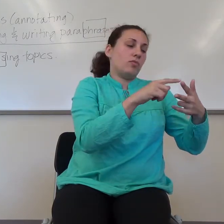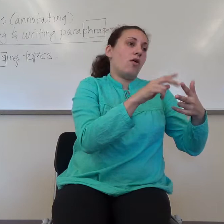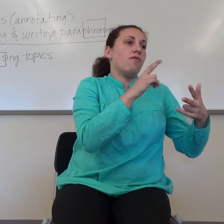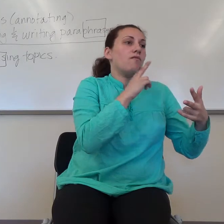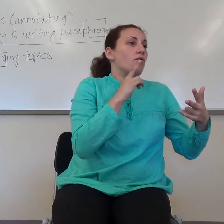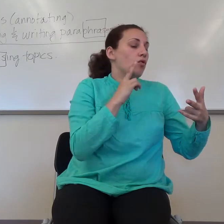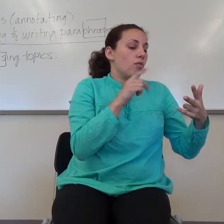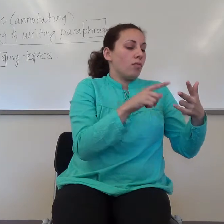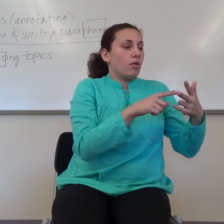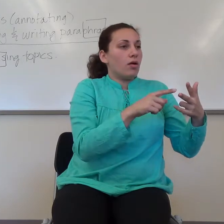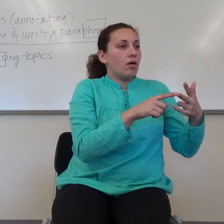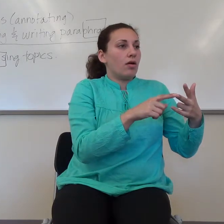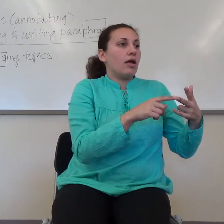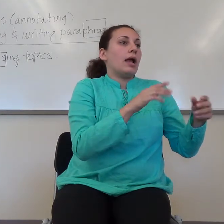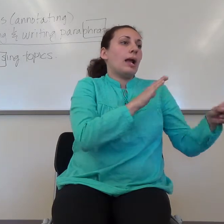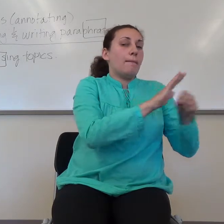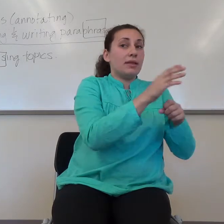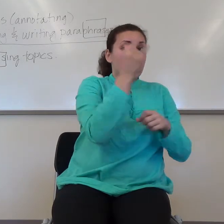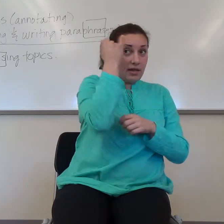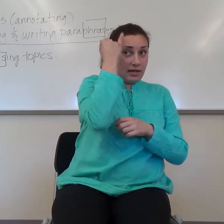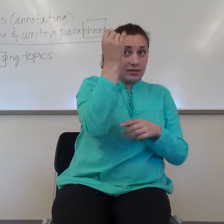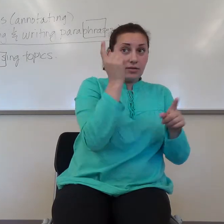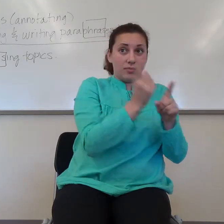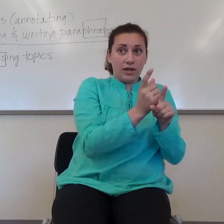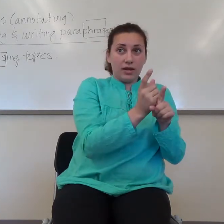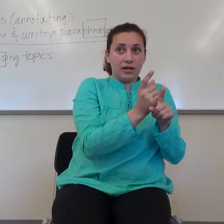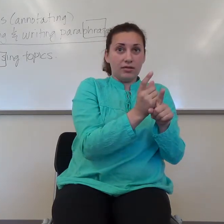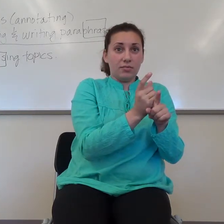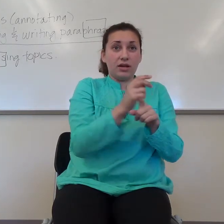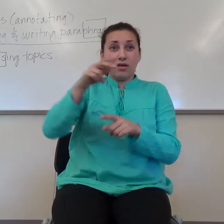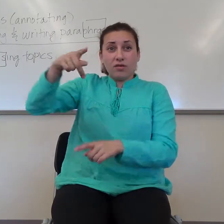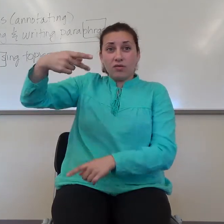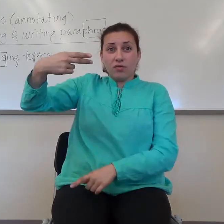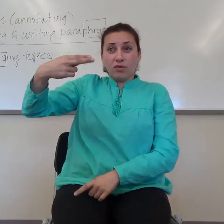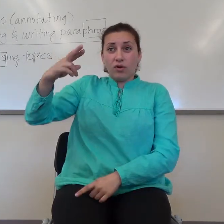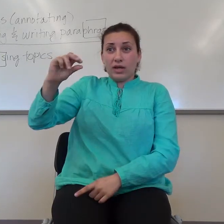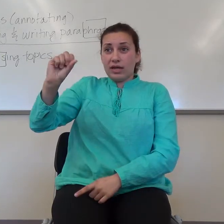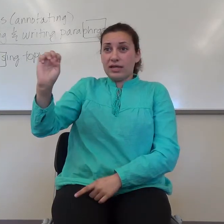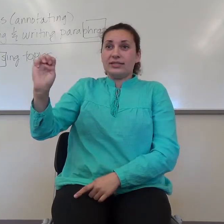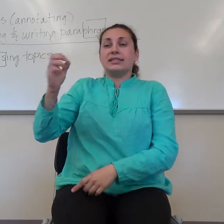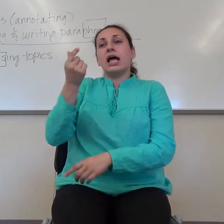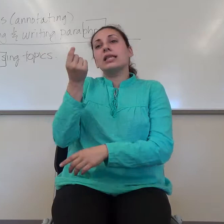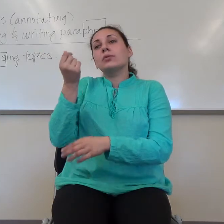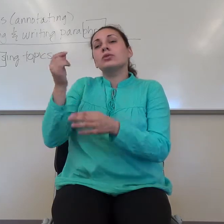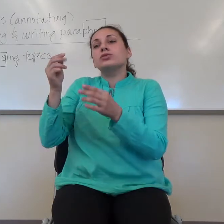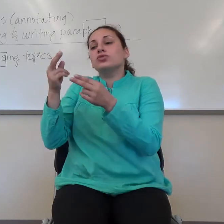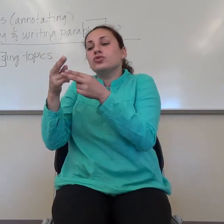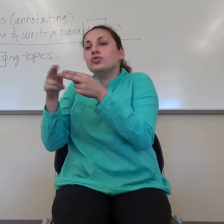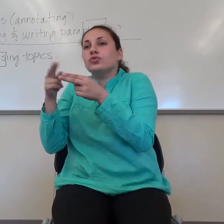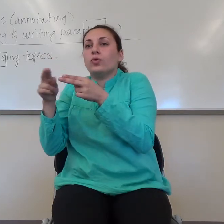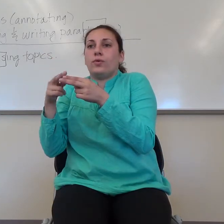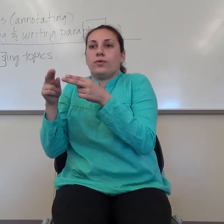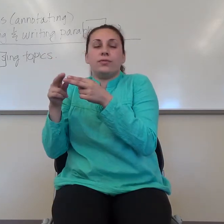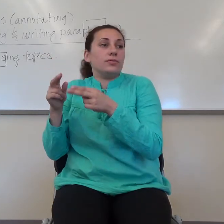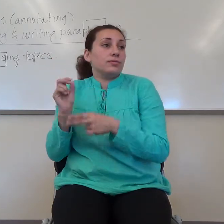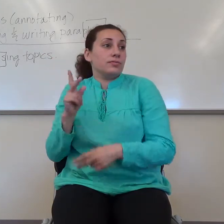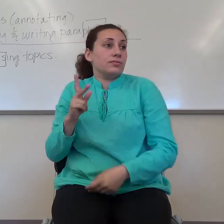sentences. It's just a phrase, okay? And again, I didn't even mention these two things. The reading